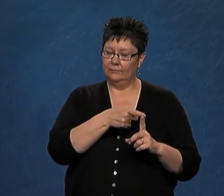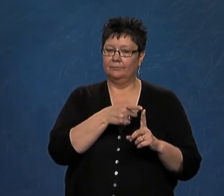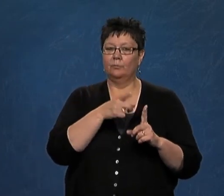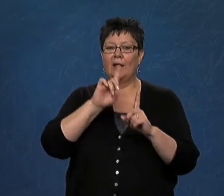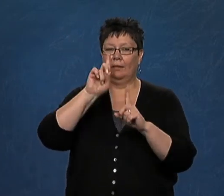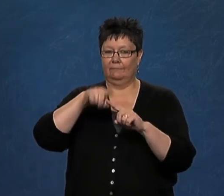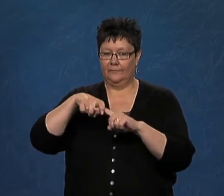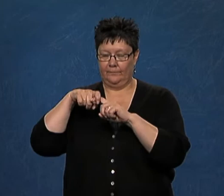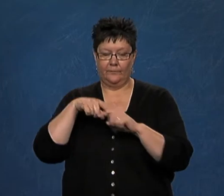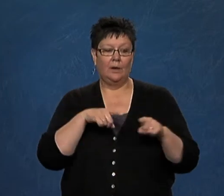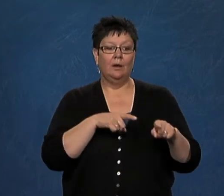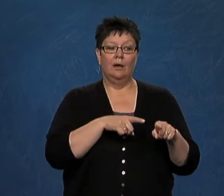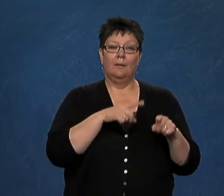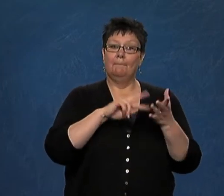This ruling says,